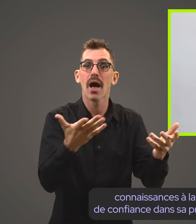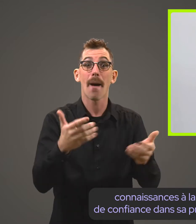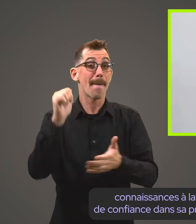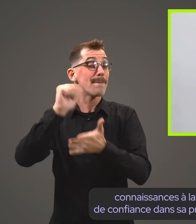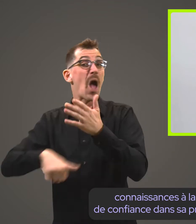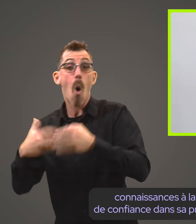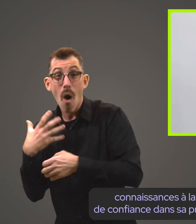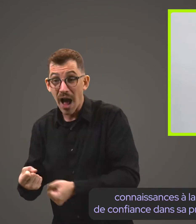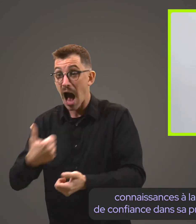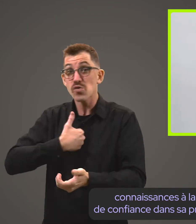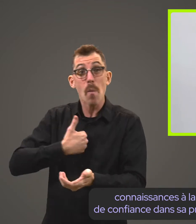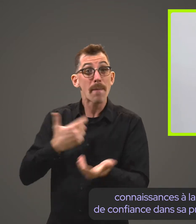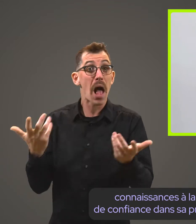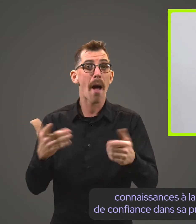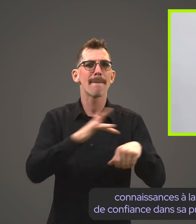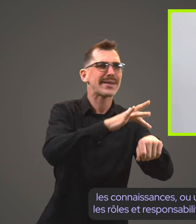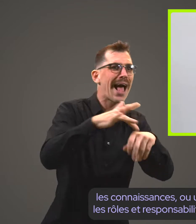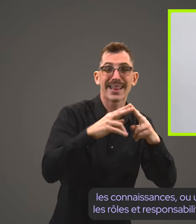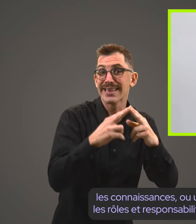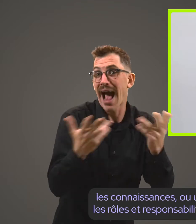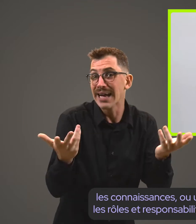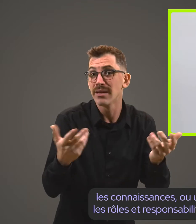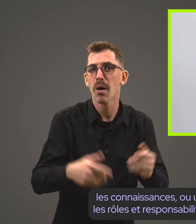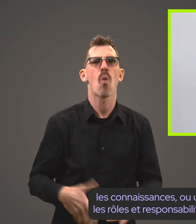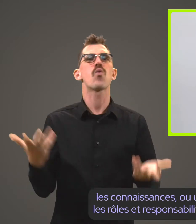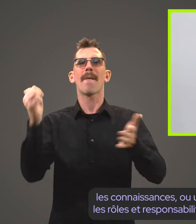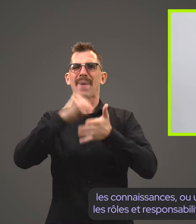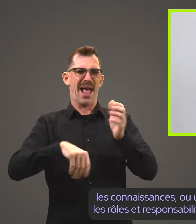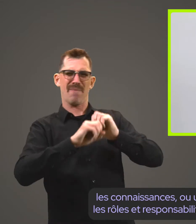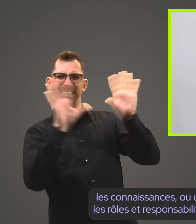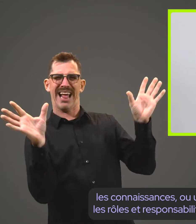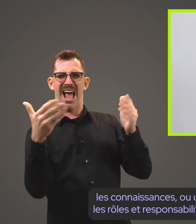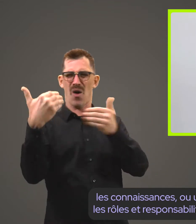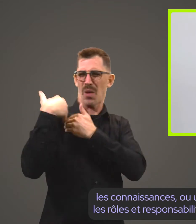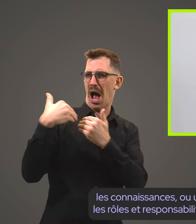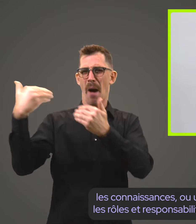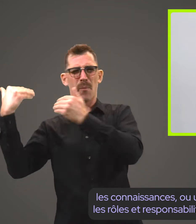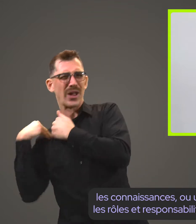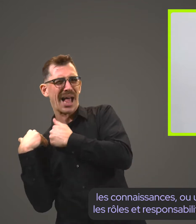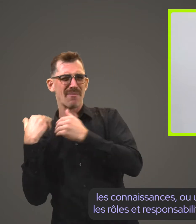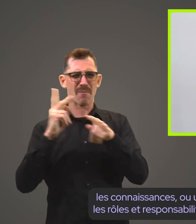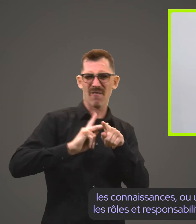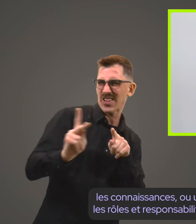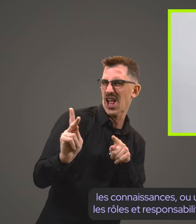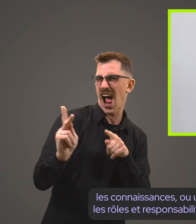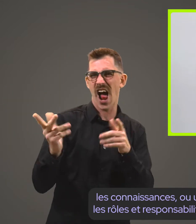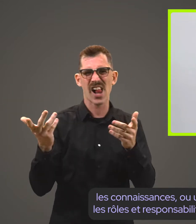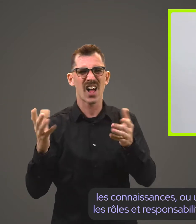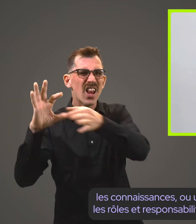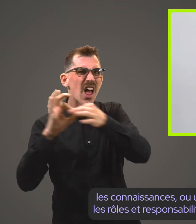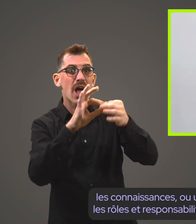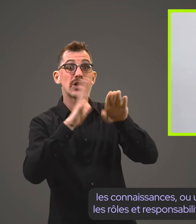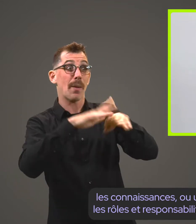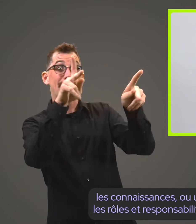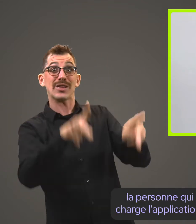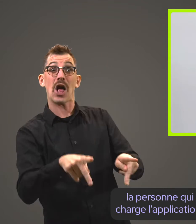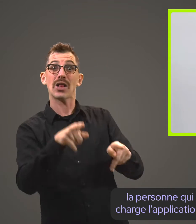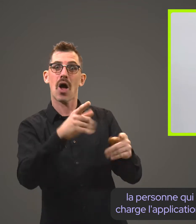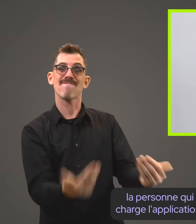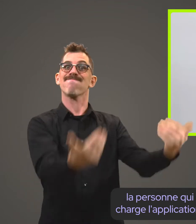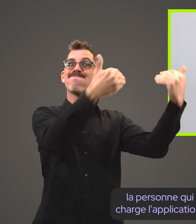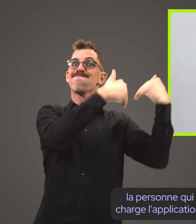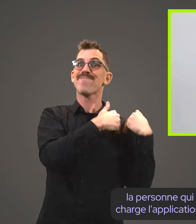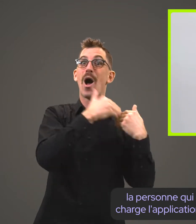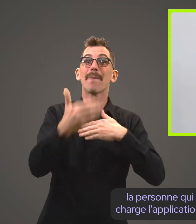low confidence in one's ability to apply the knowledge, or unclear professional roles and responsibilities regarding who